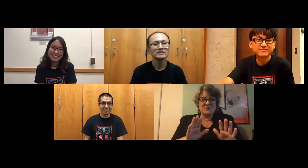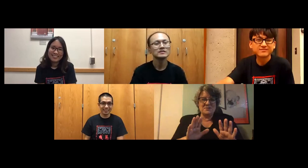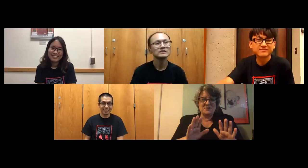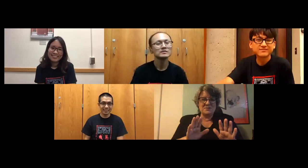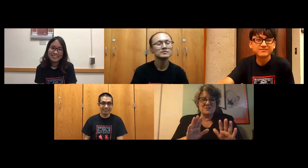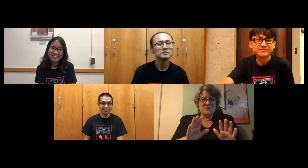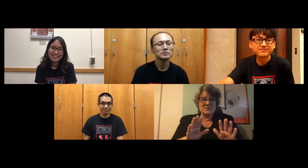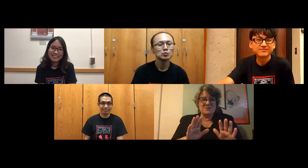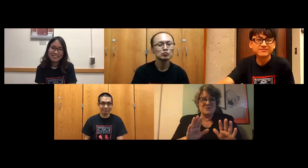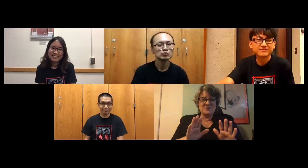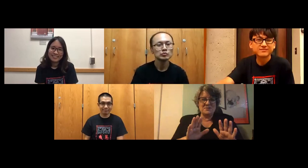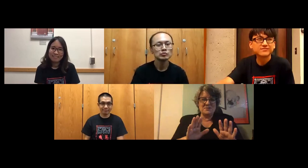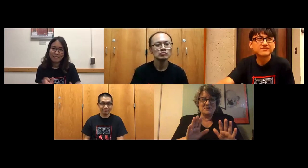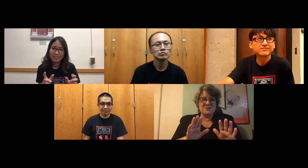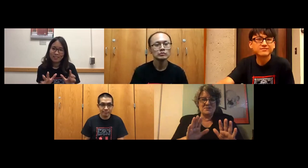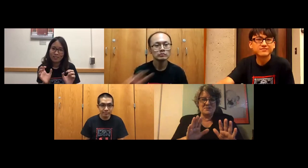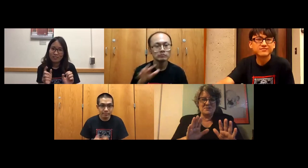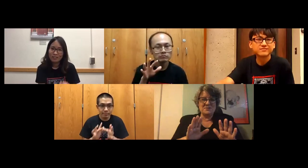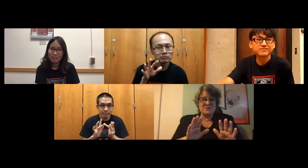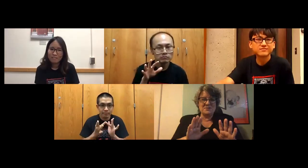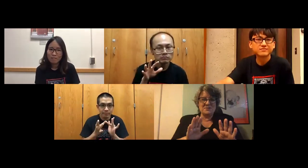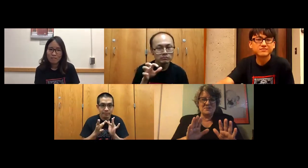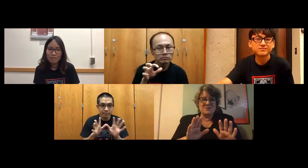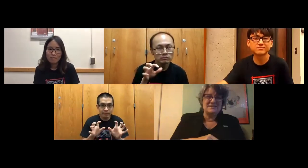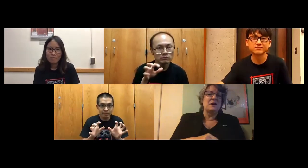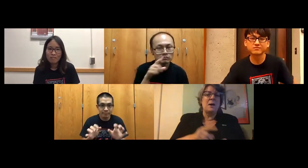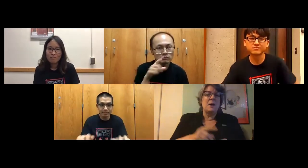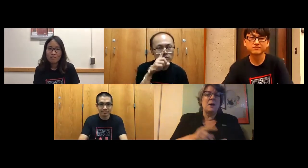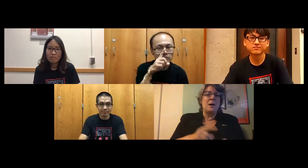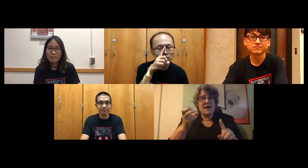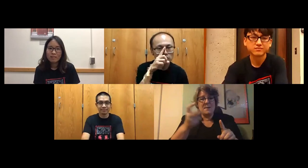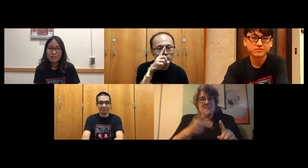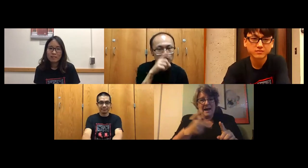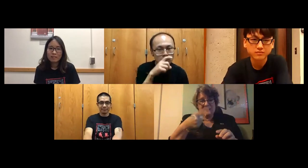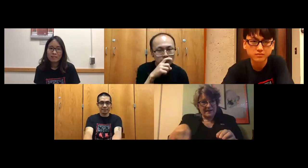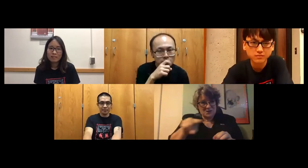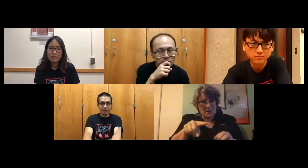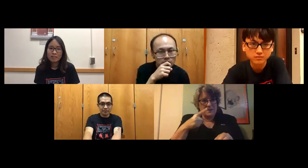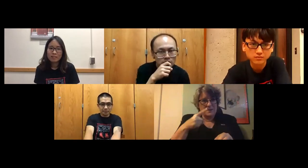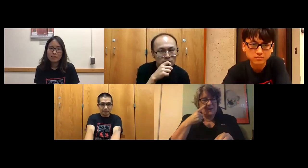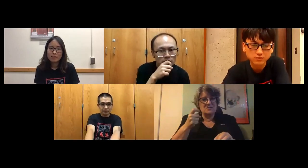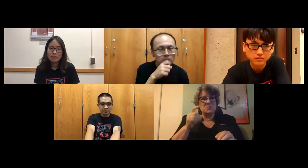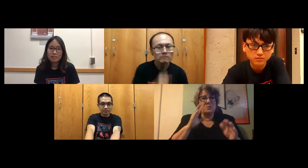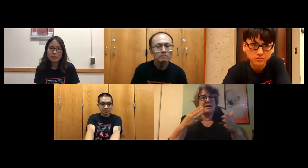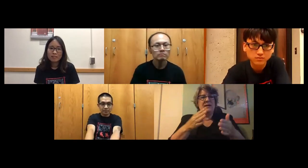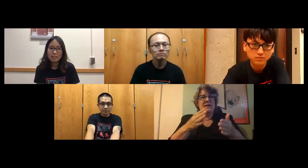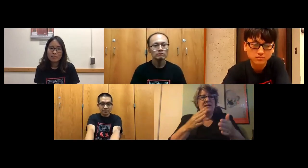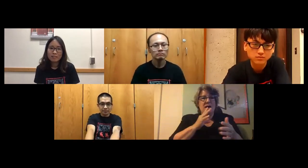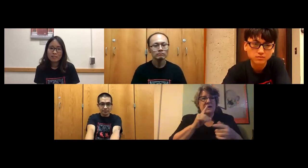of questions in the chat, but we don't have time to answer the questions. But come back next week, because